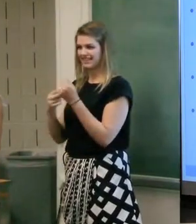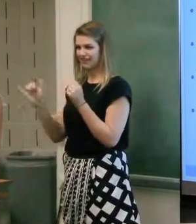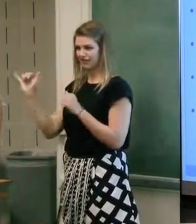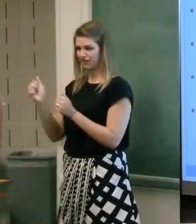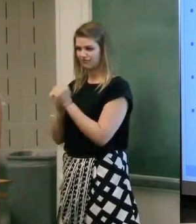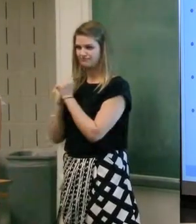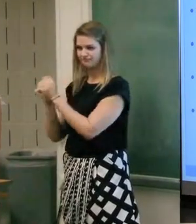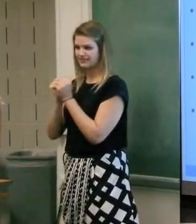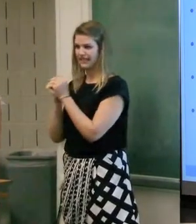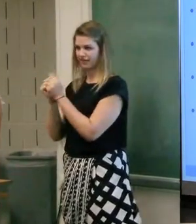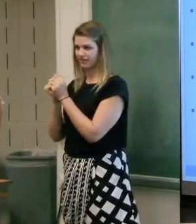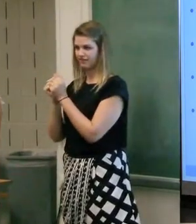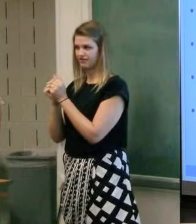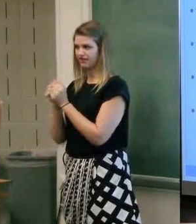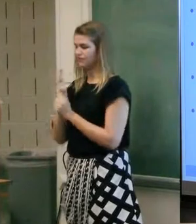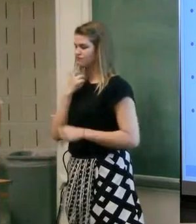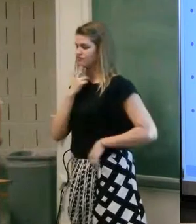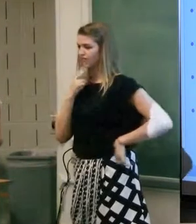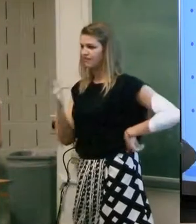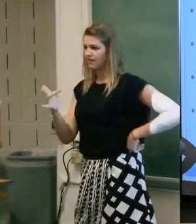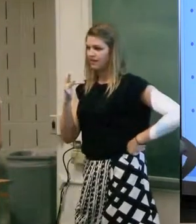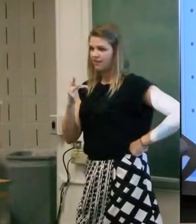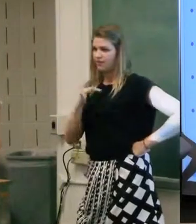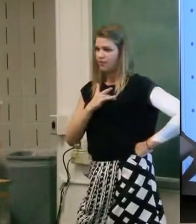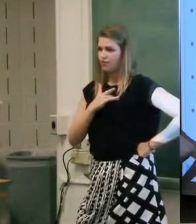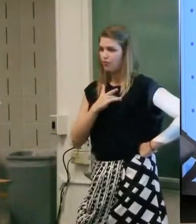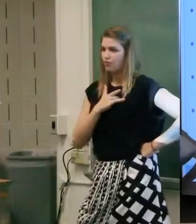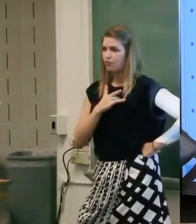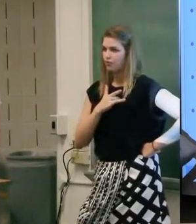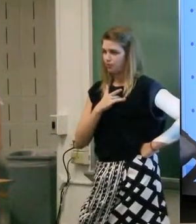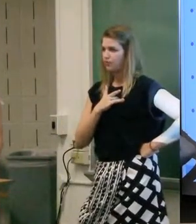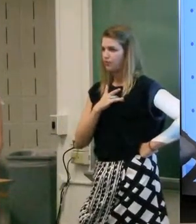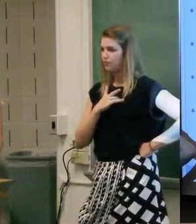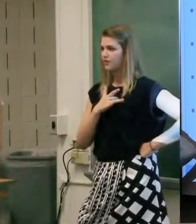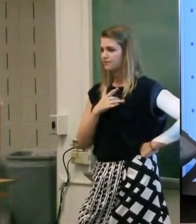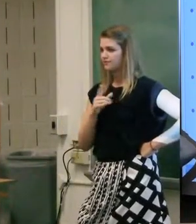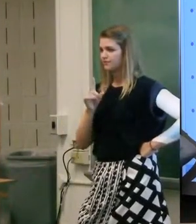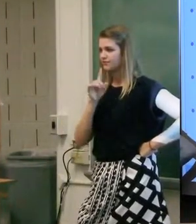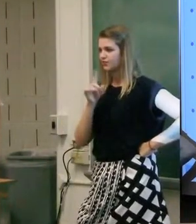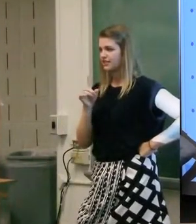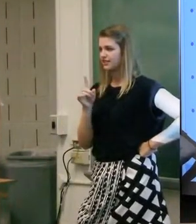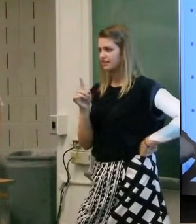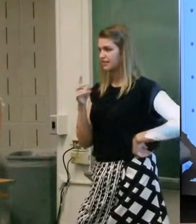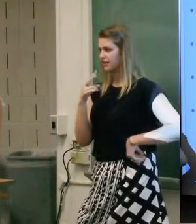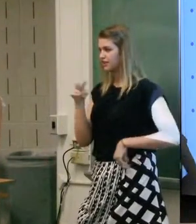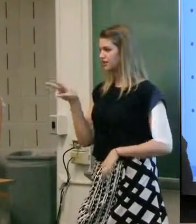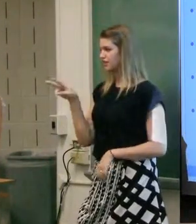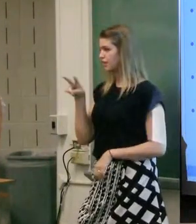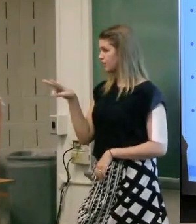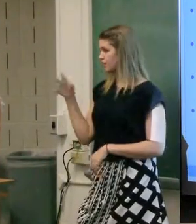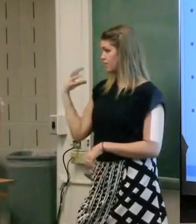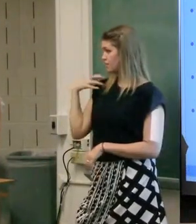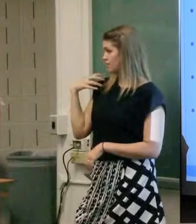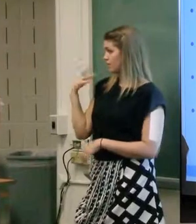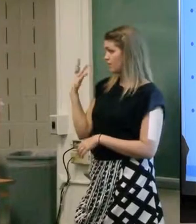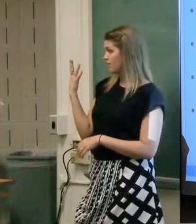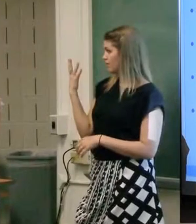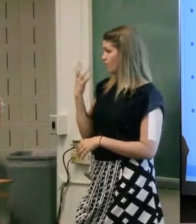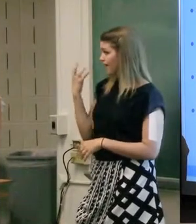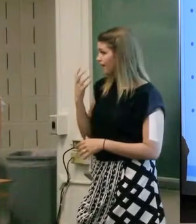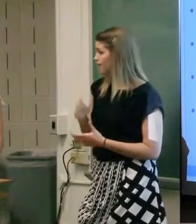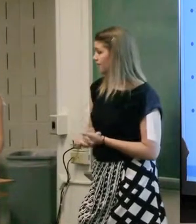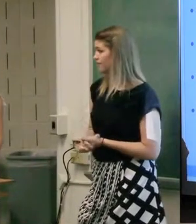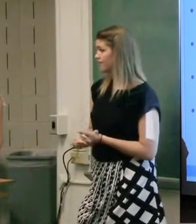cutest thing. It just literally, I almost started crying. I looked at my mentor, and I was like, I can't believe this.